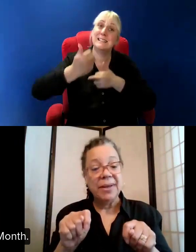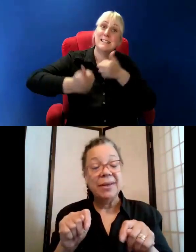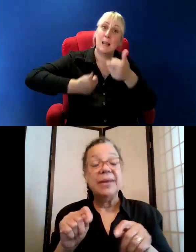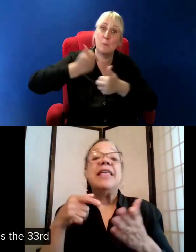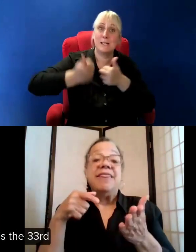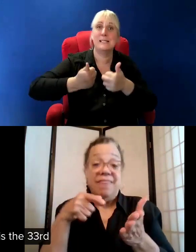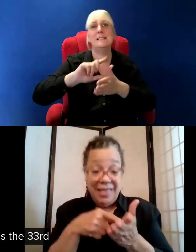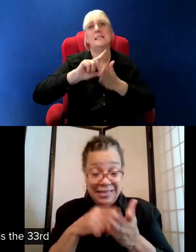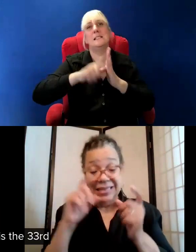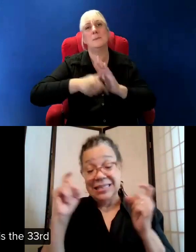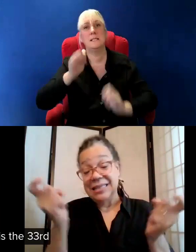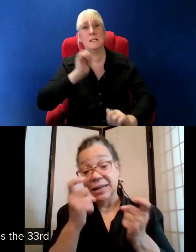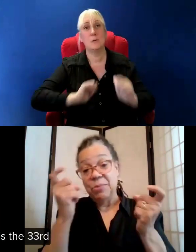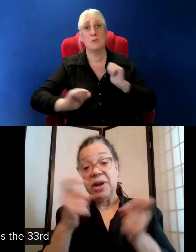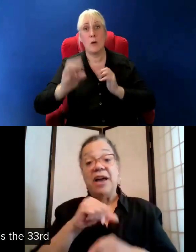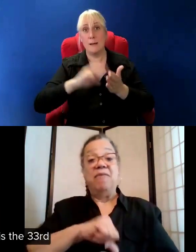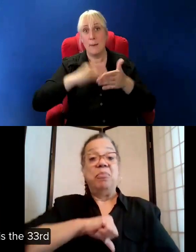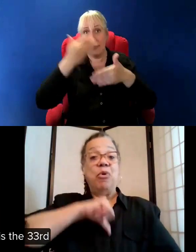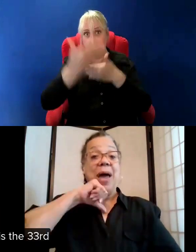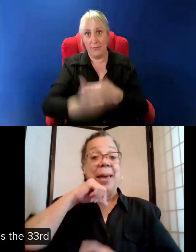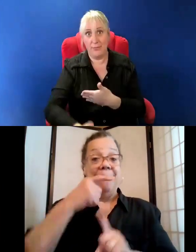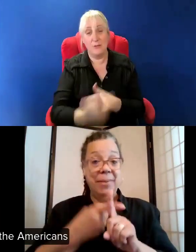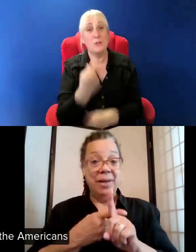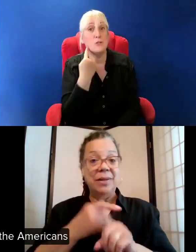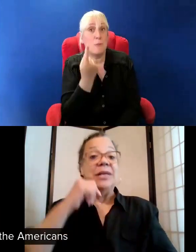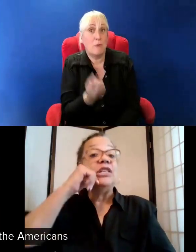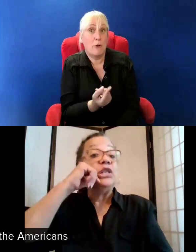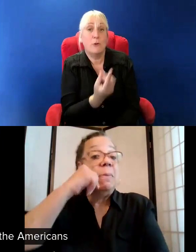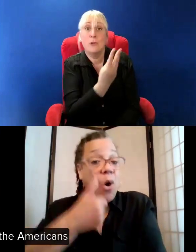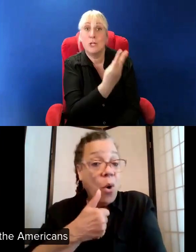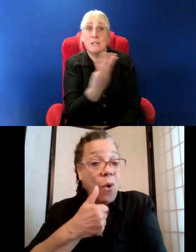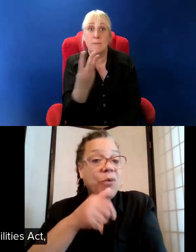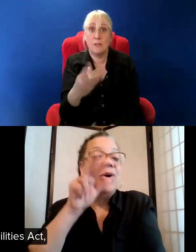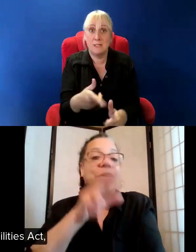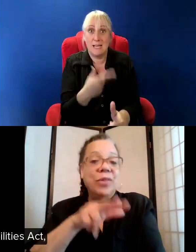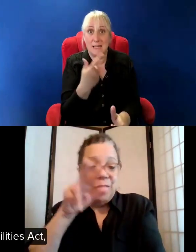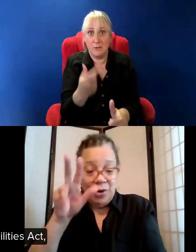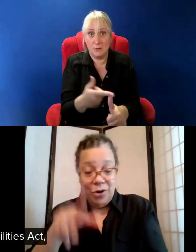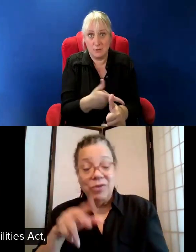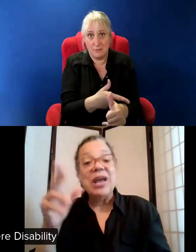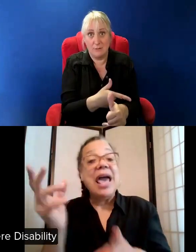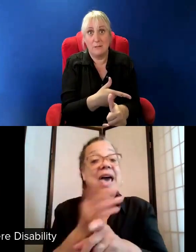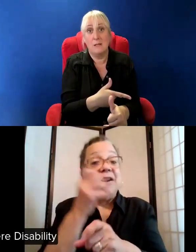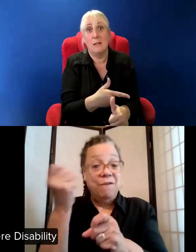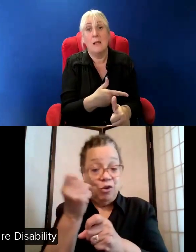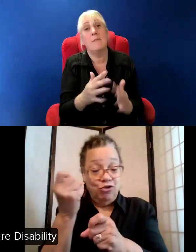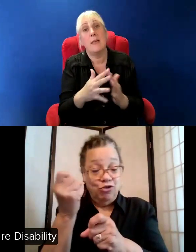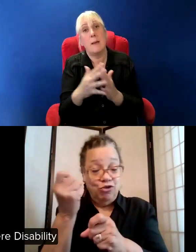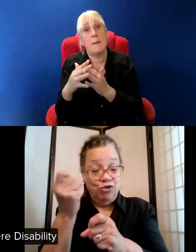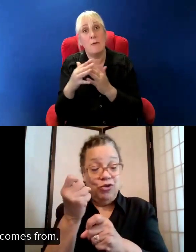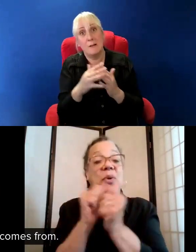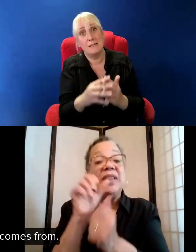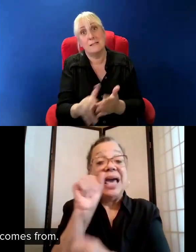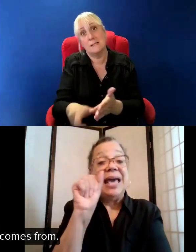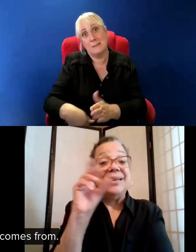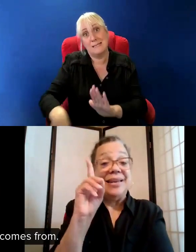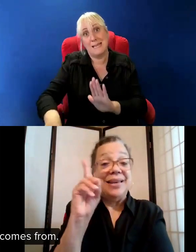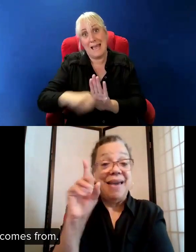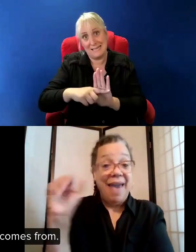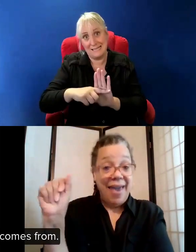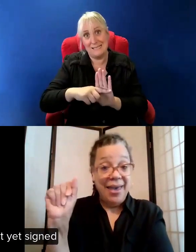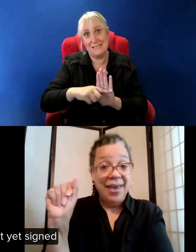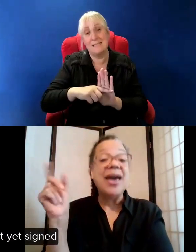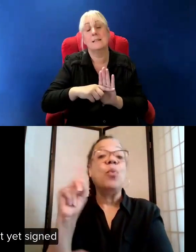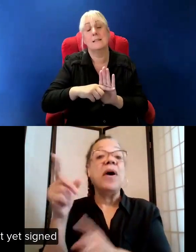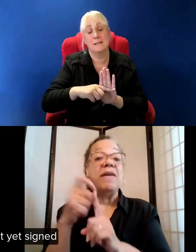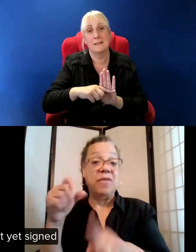Month. Tomorrow is the 33rd anniversary of the Americans with Disabilities Act, which is where Disability Pride Month comes